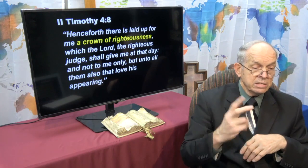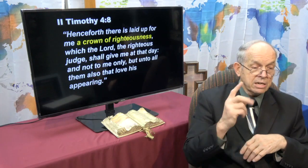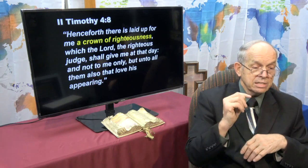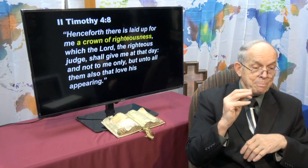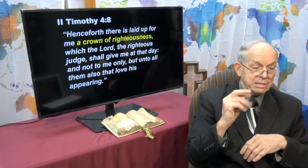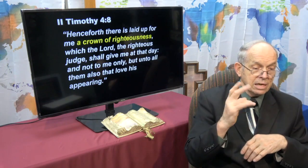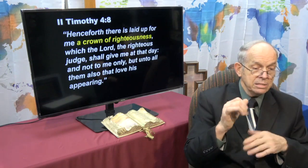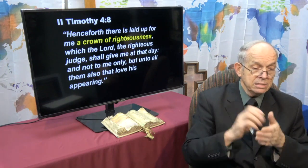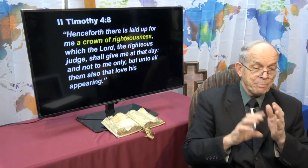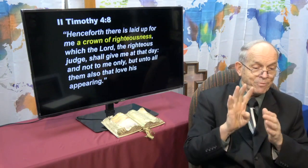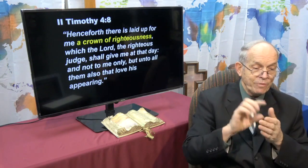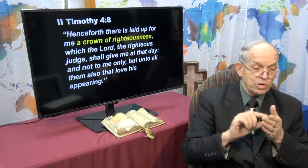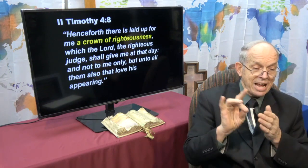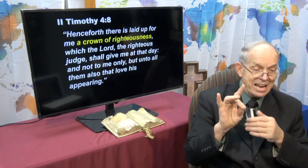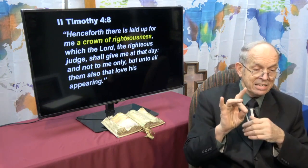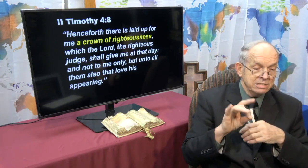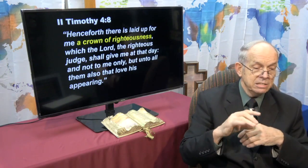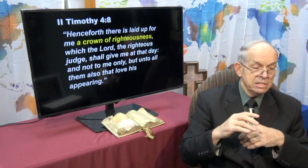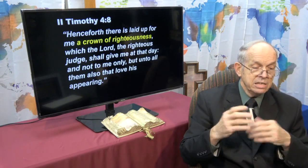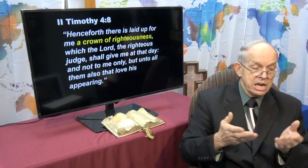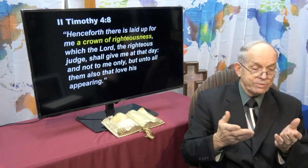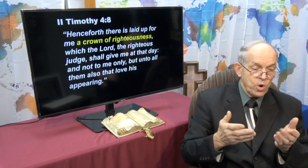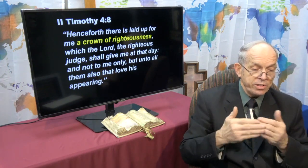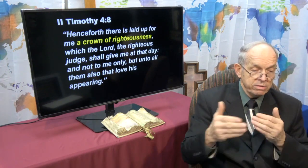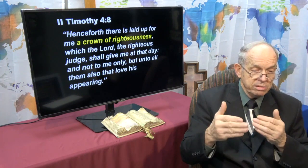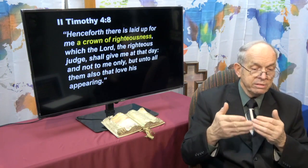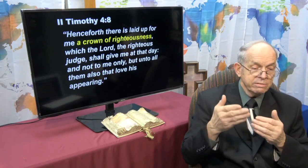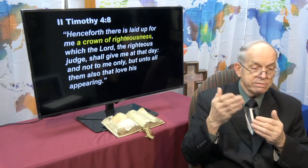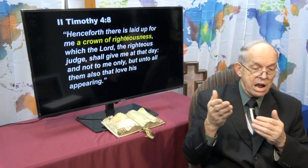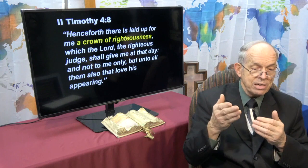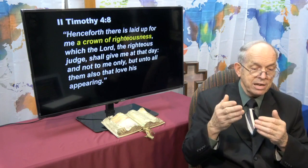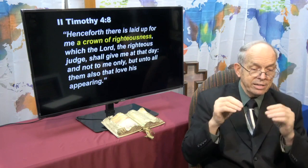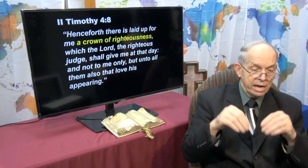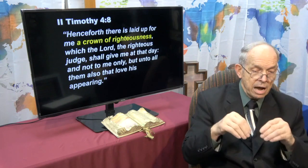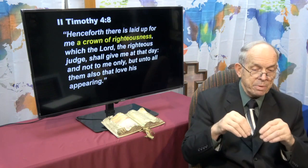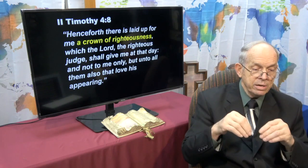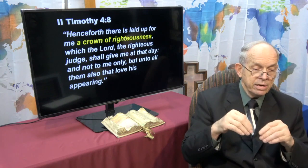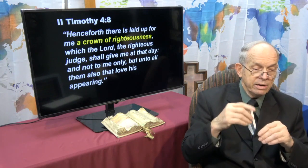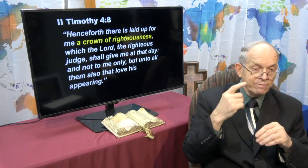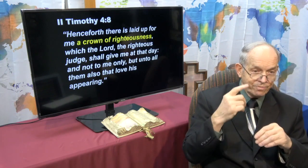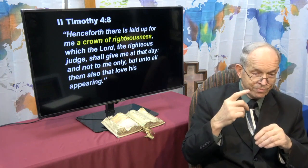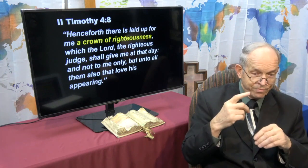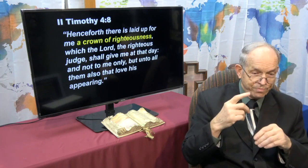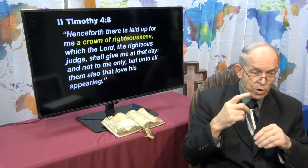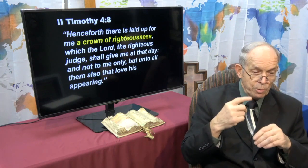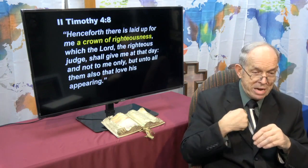2 Timothy, chapter 5, verse 8, here is for it, there is a leg up for me,